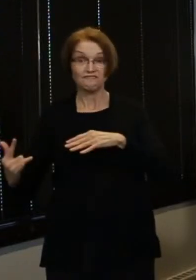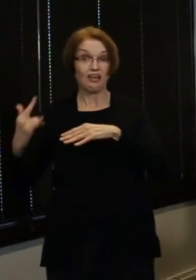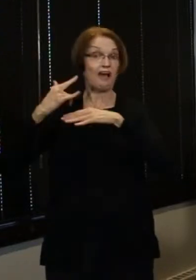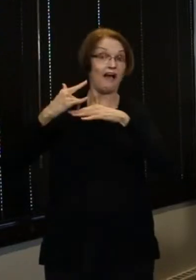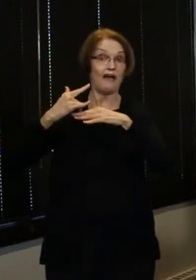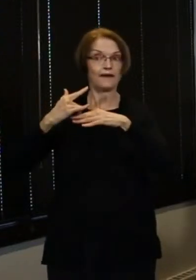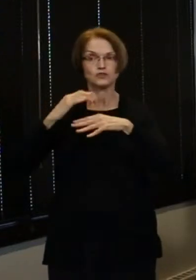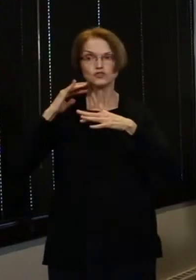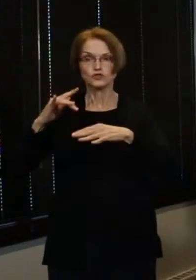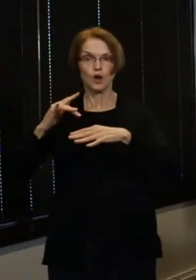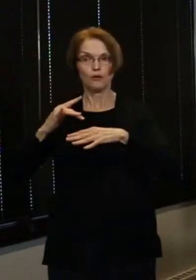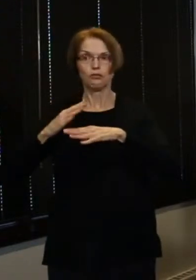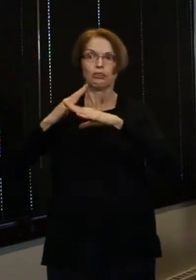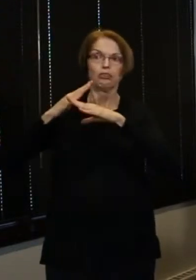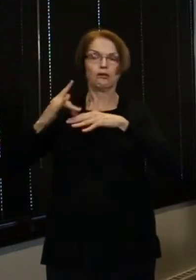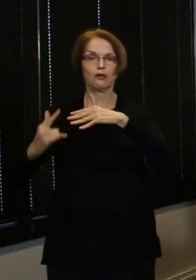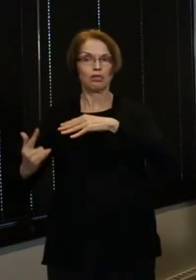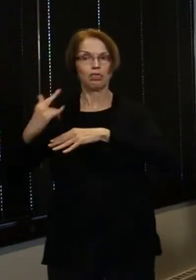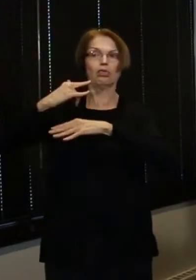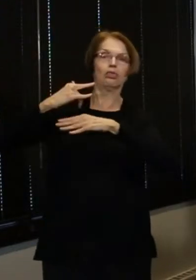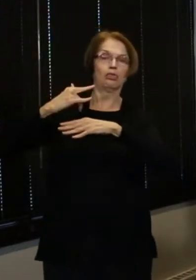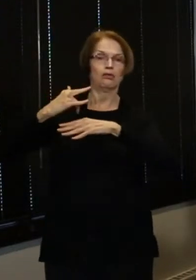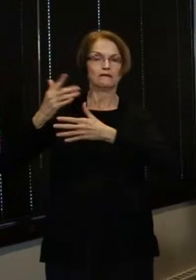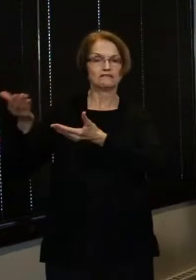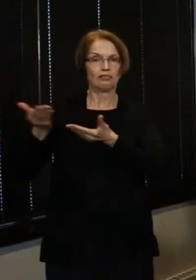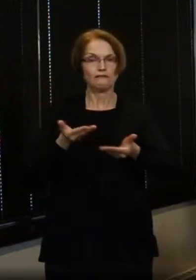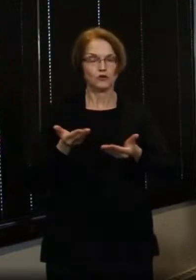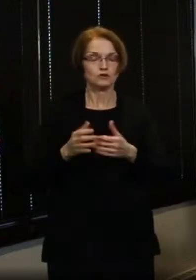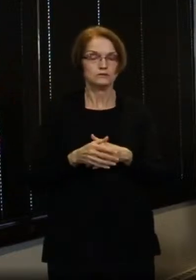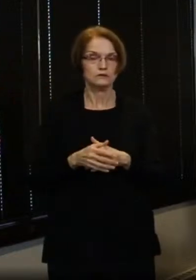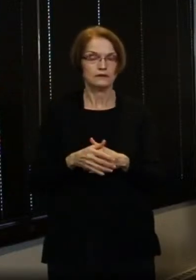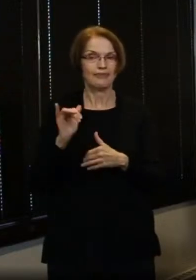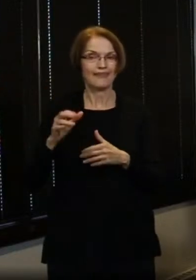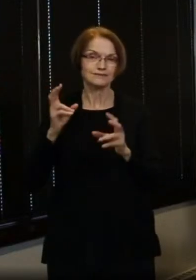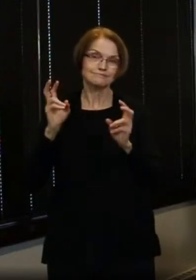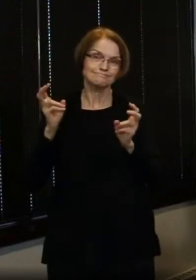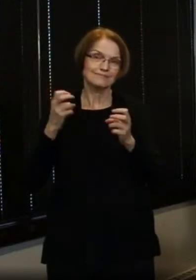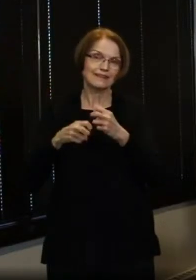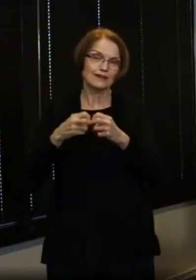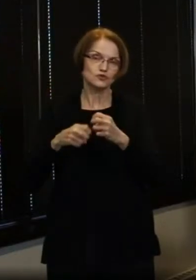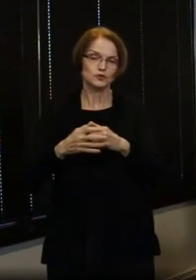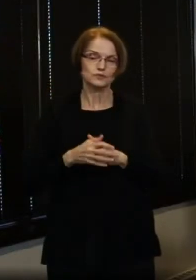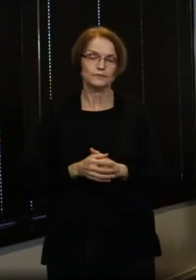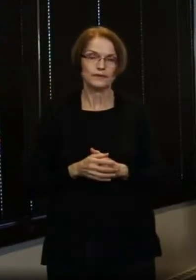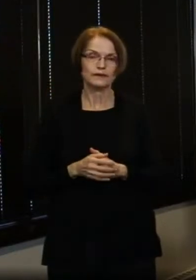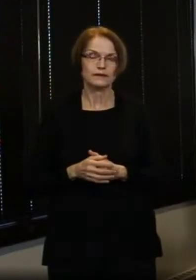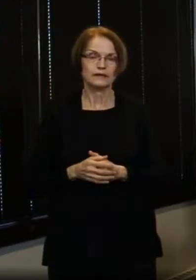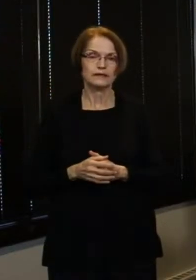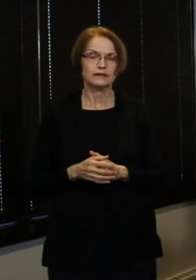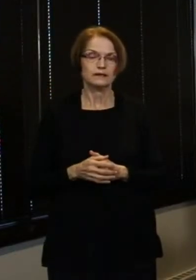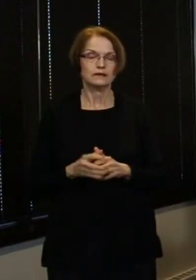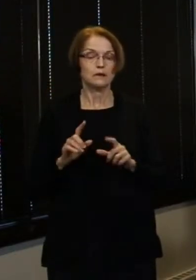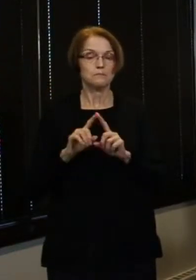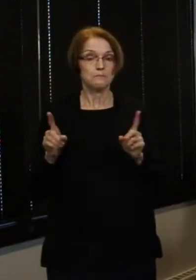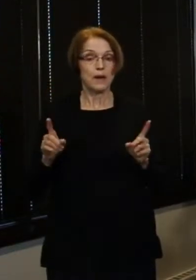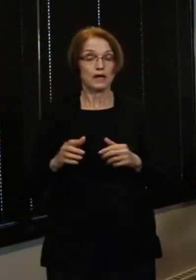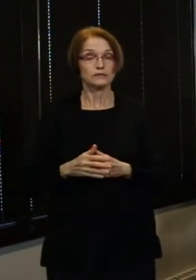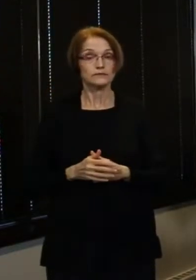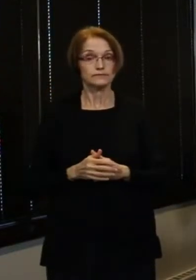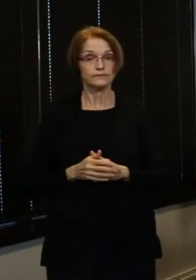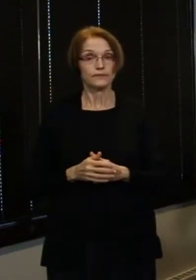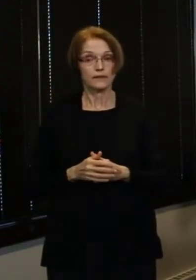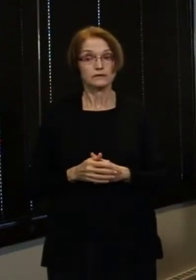bad weather, that is part of the issue. But as we're